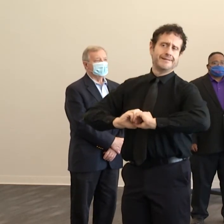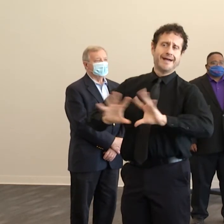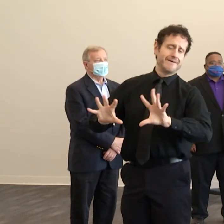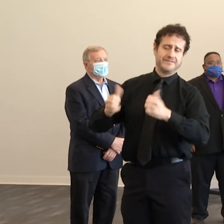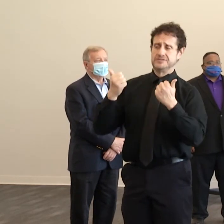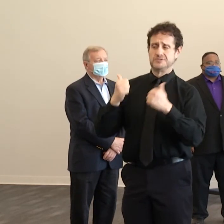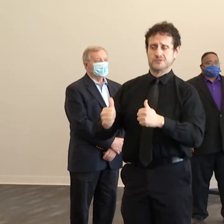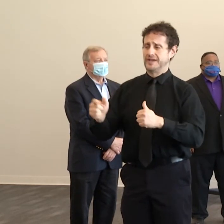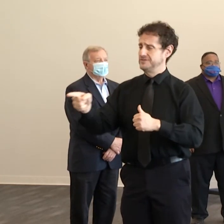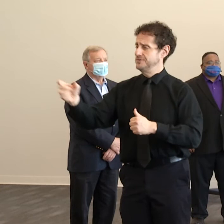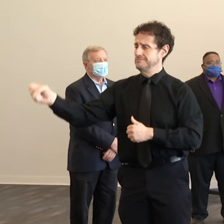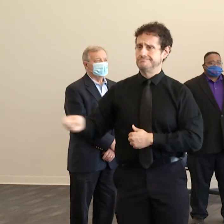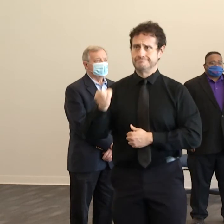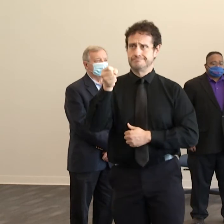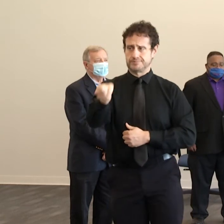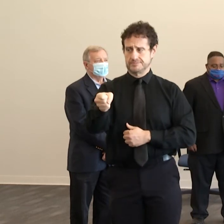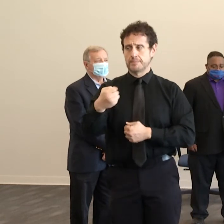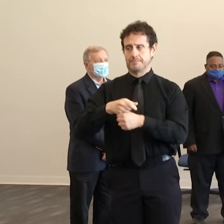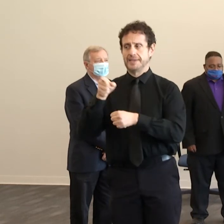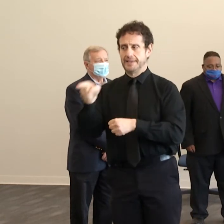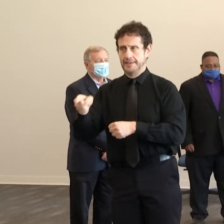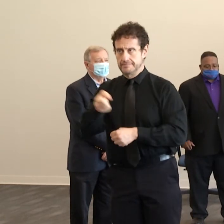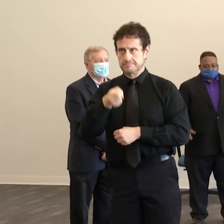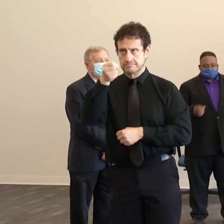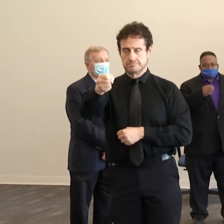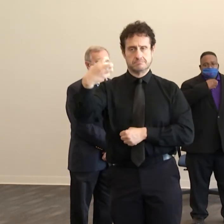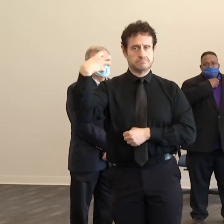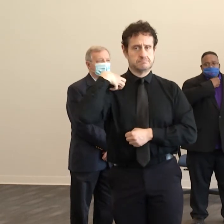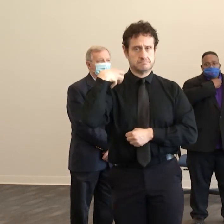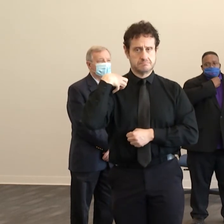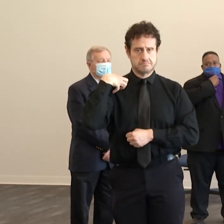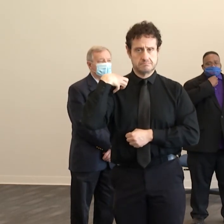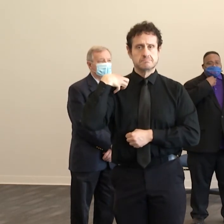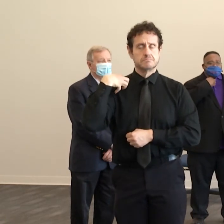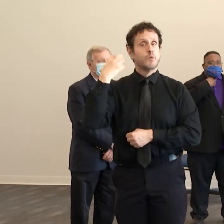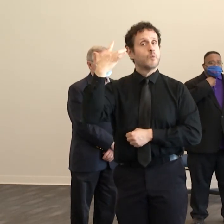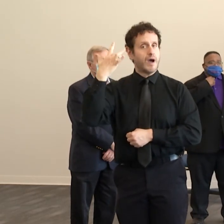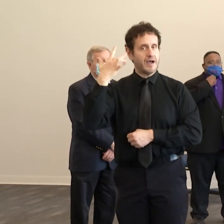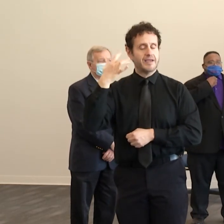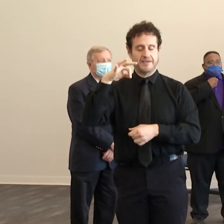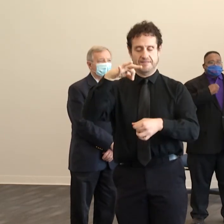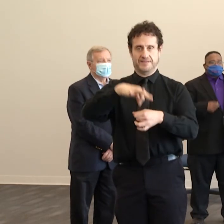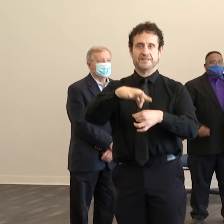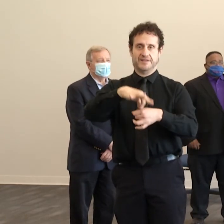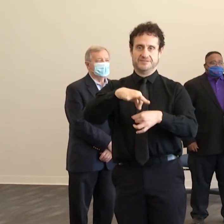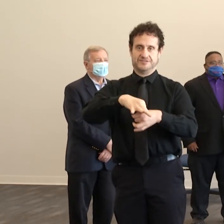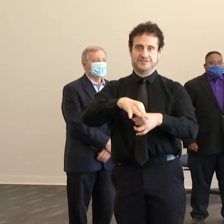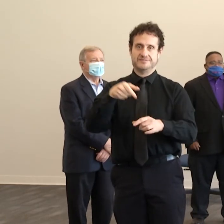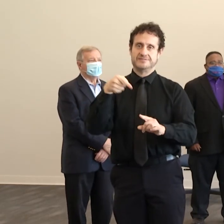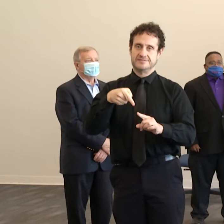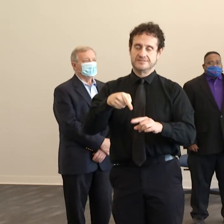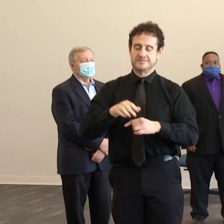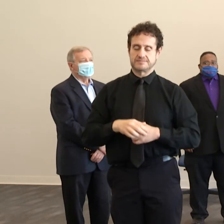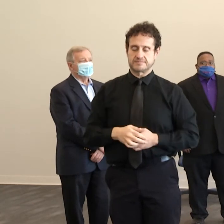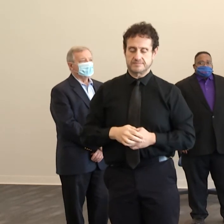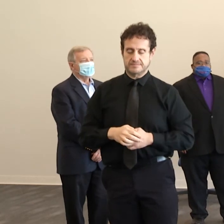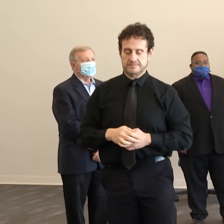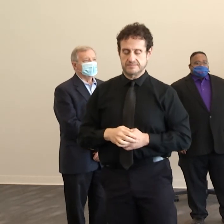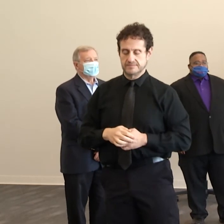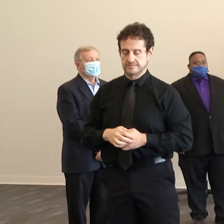as I said before, sabotage this election and the